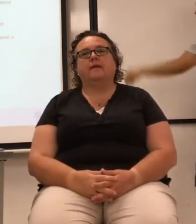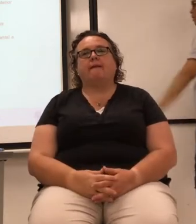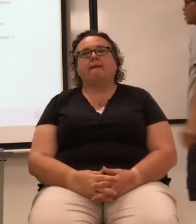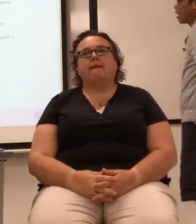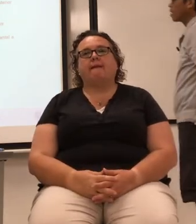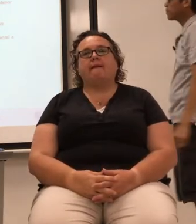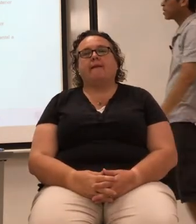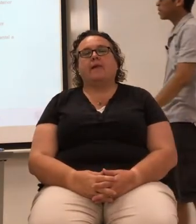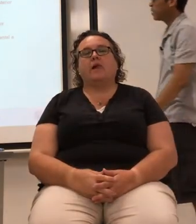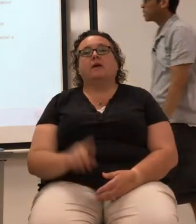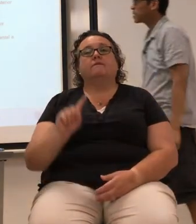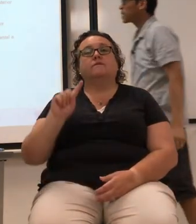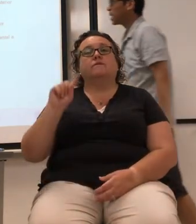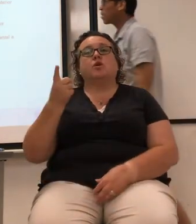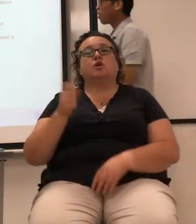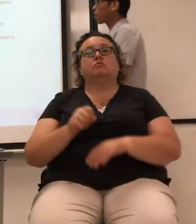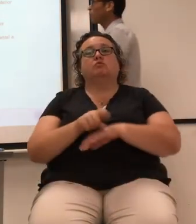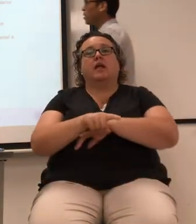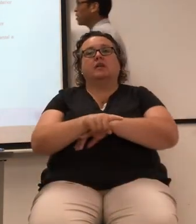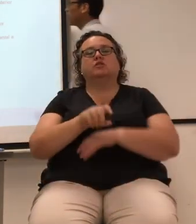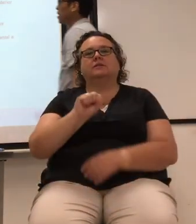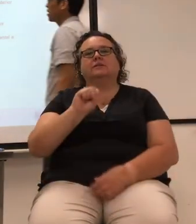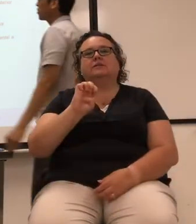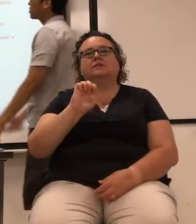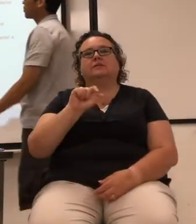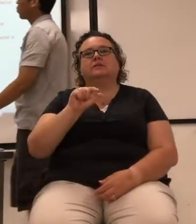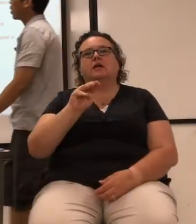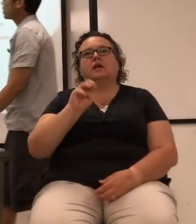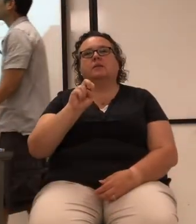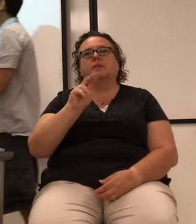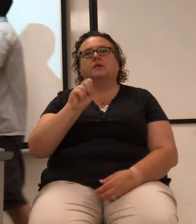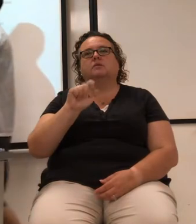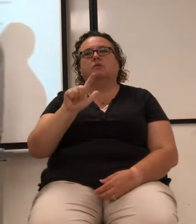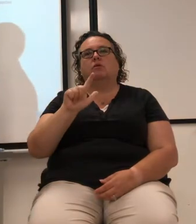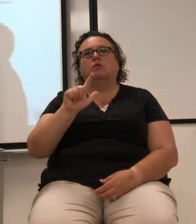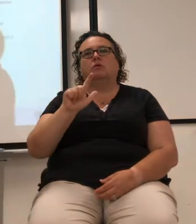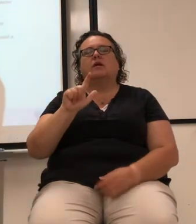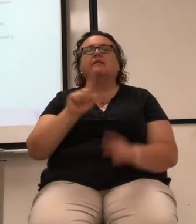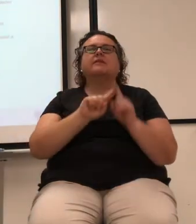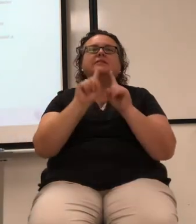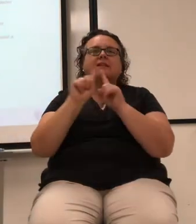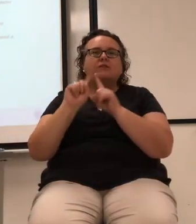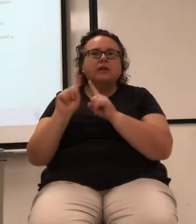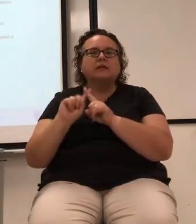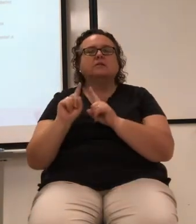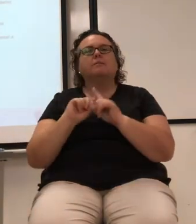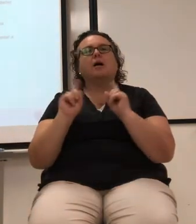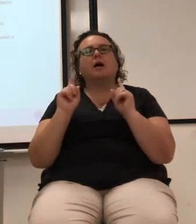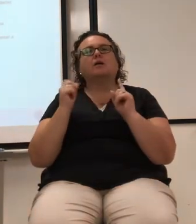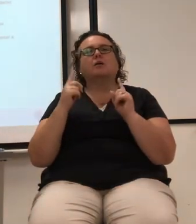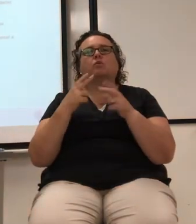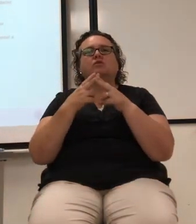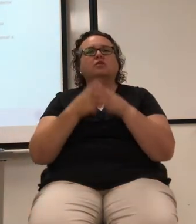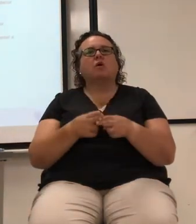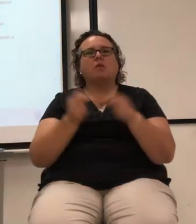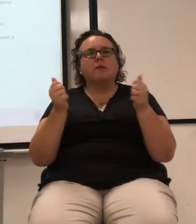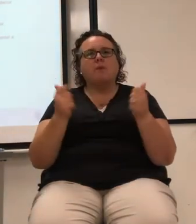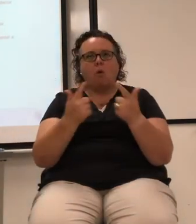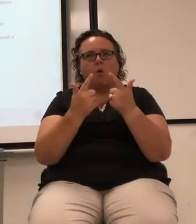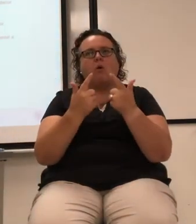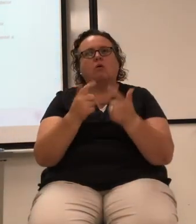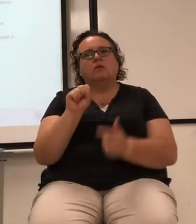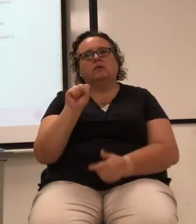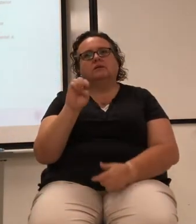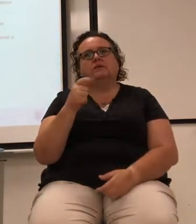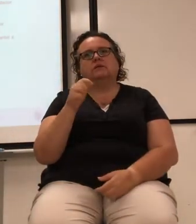First branch coming off is going to be a segmental artery. There's different ones, but let's just call them all segmental